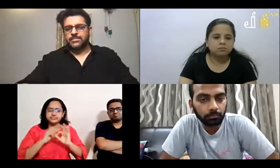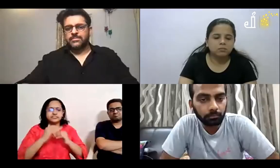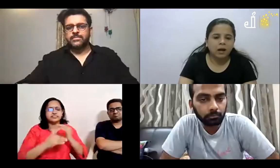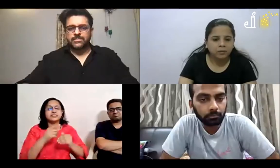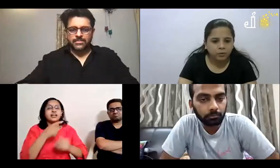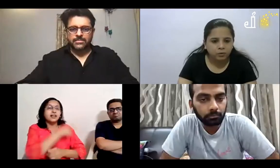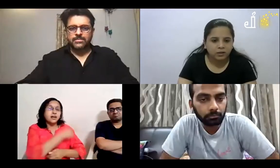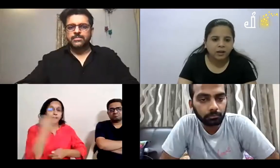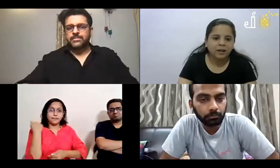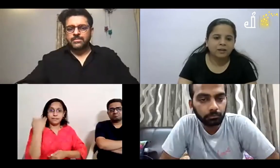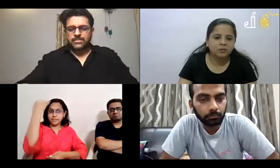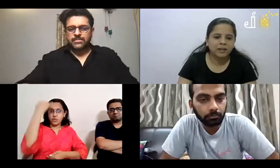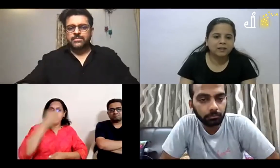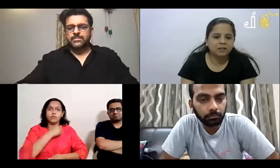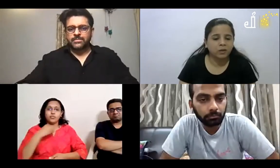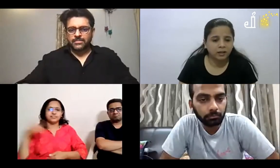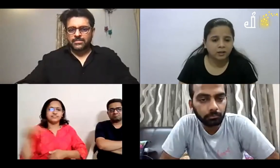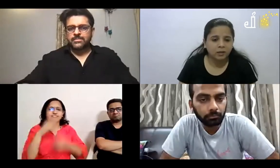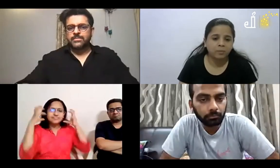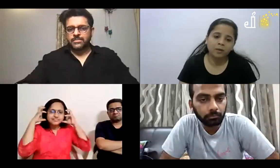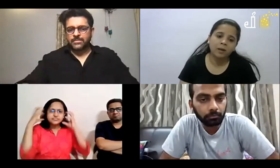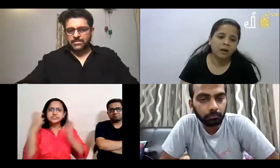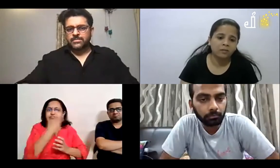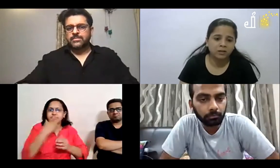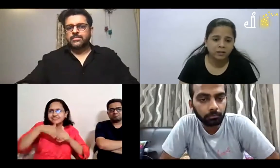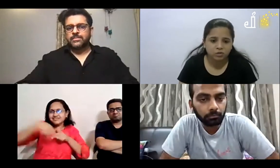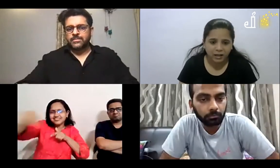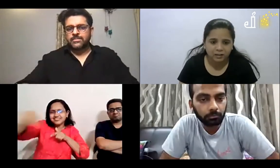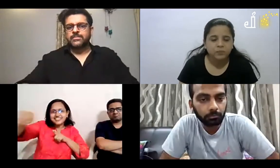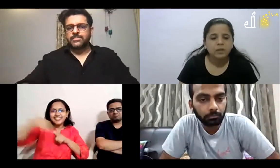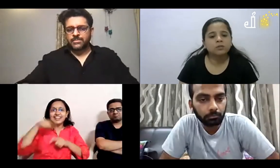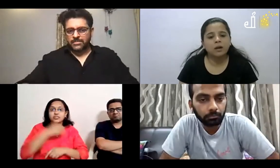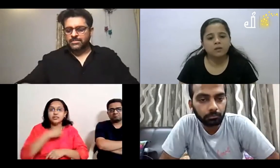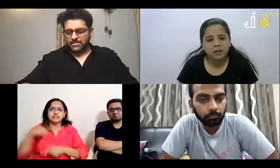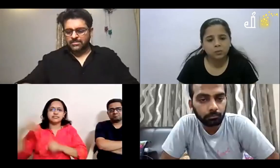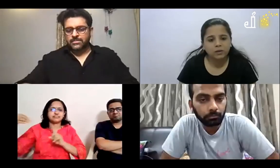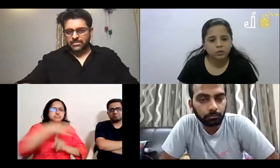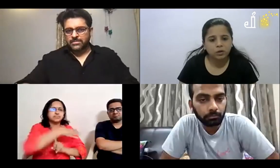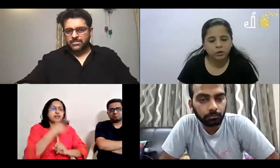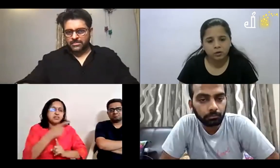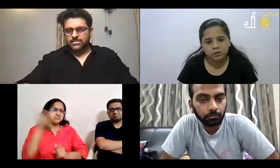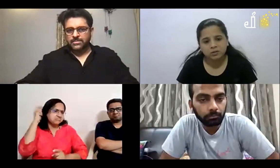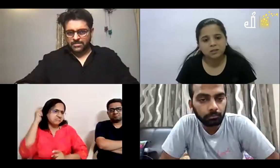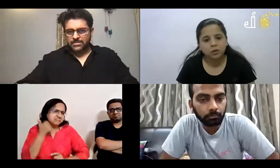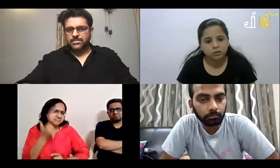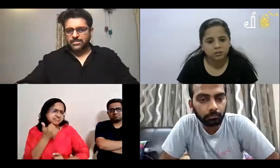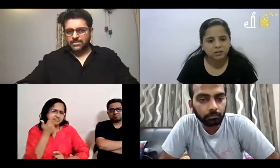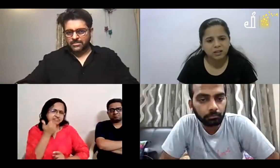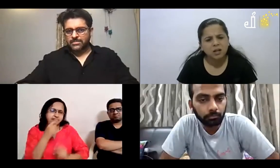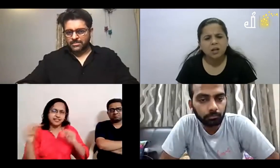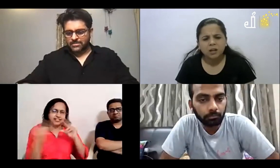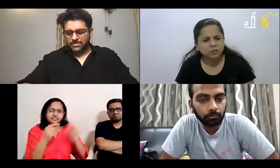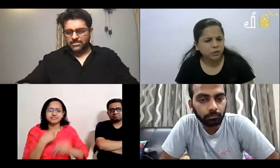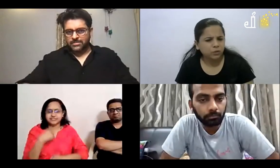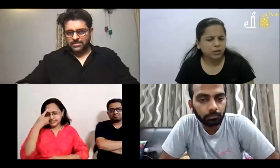my heart broken, and I was like, okay, I'm having a deaf child. So we went to the audiologist and the doctors. They